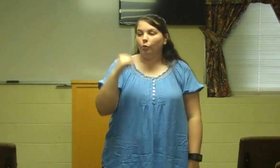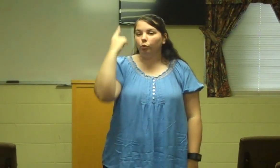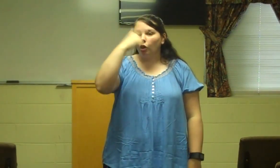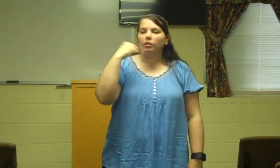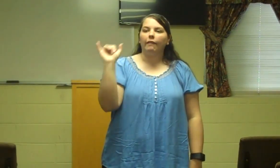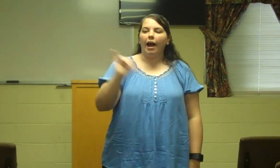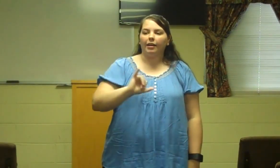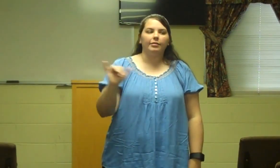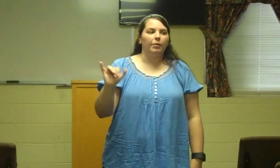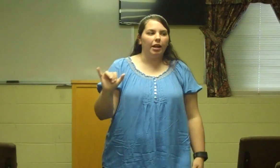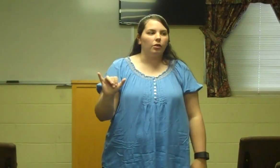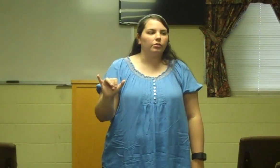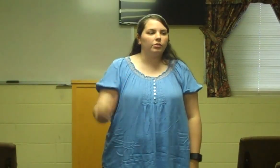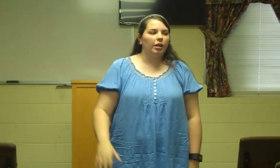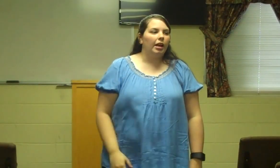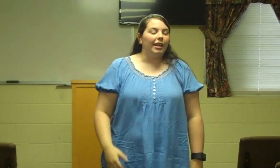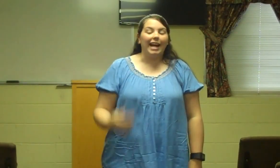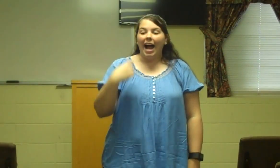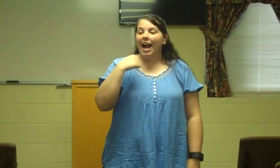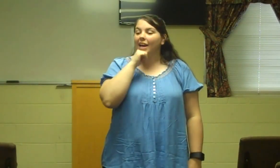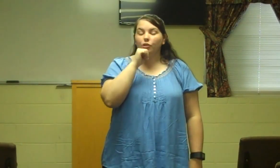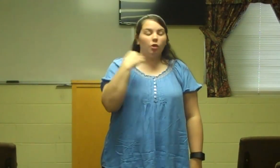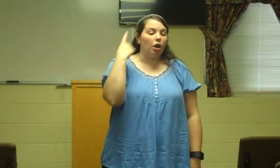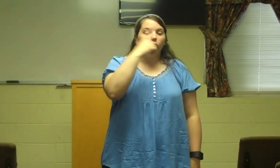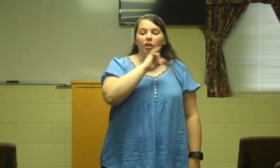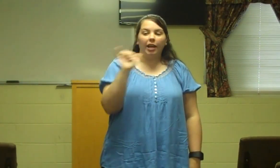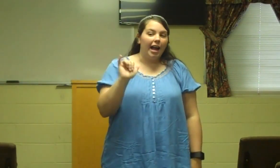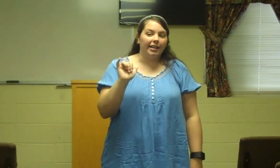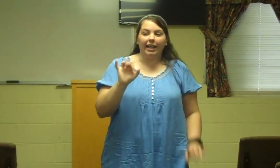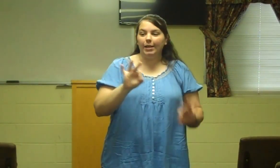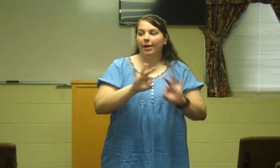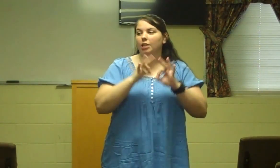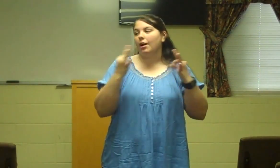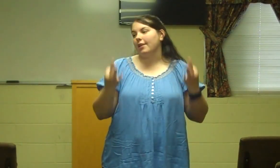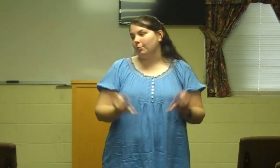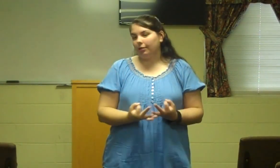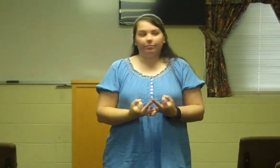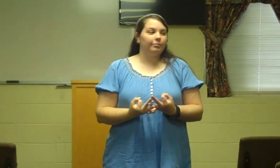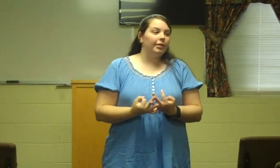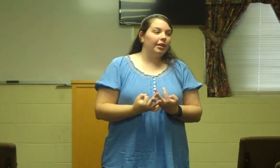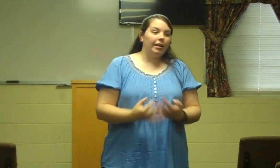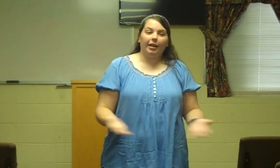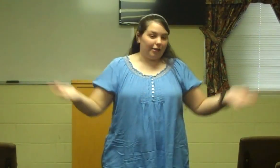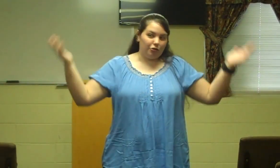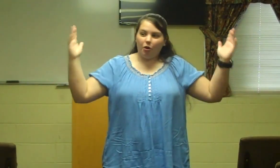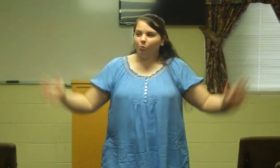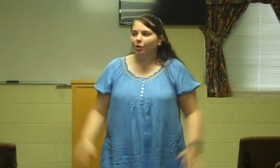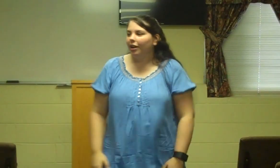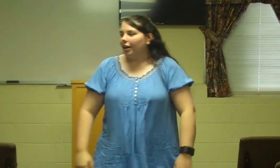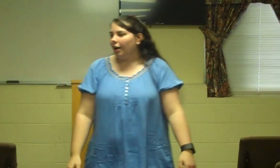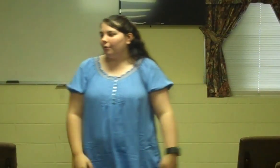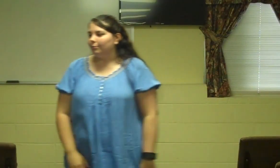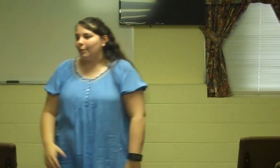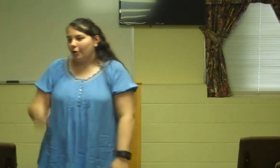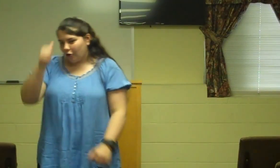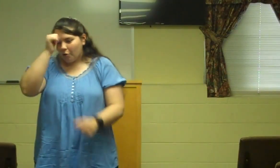you look like somebody else. Like, I do not look like anybody in my family. I just don't. My brother always